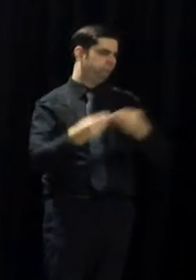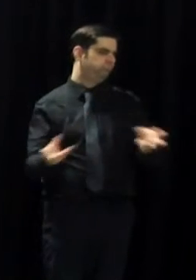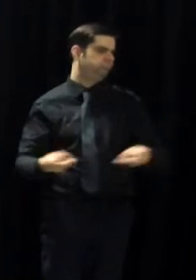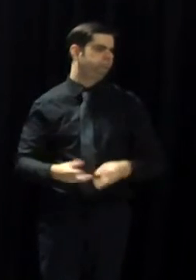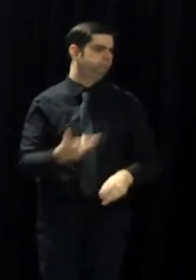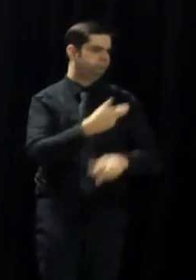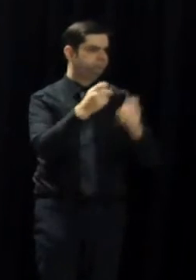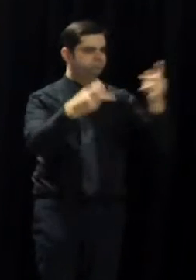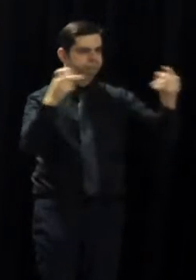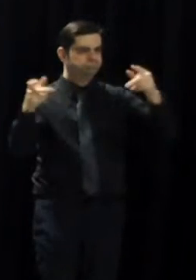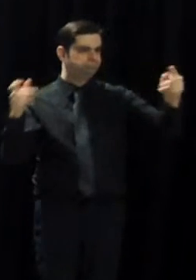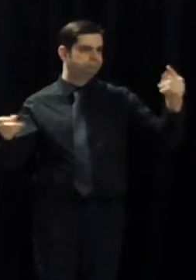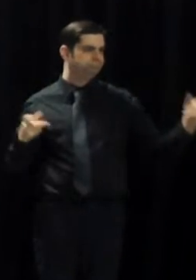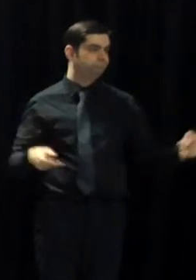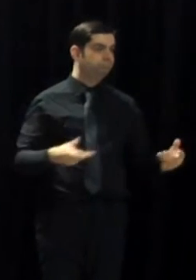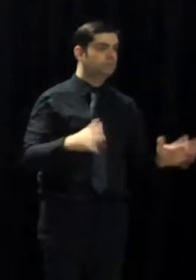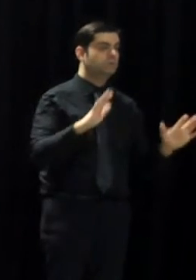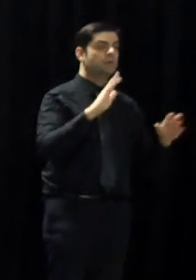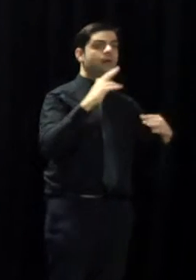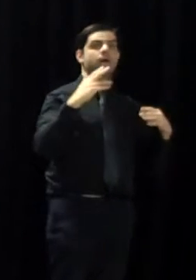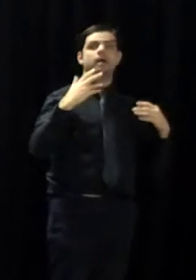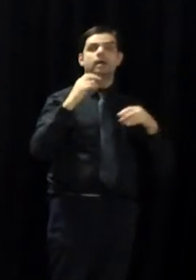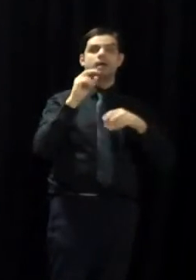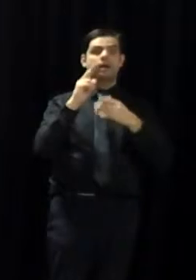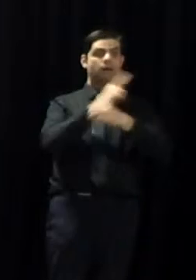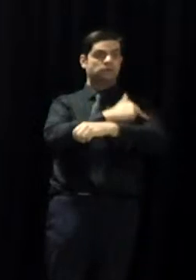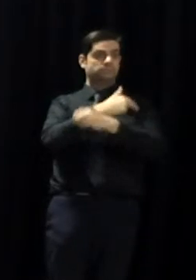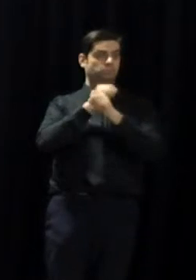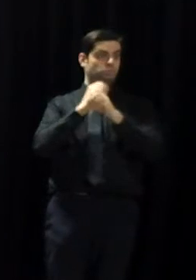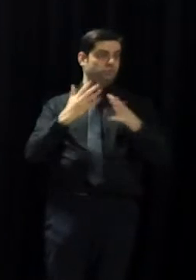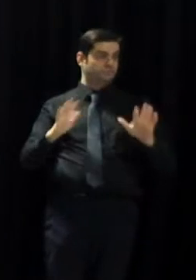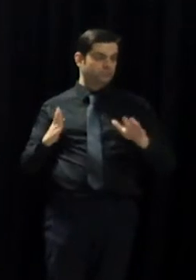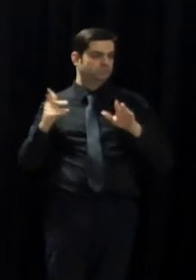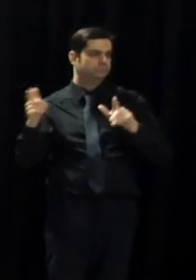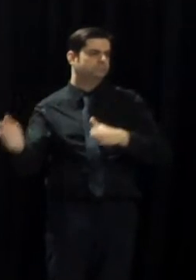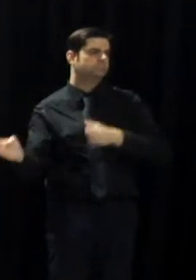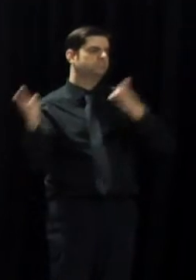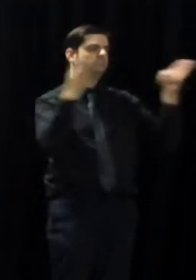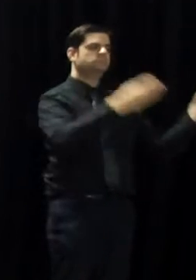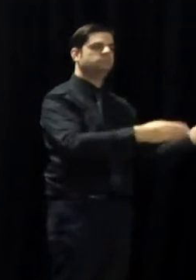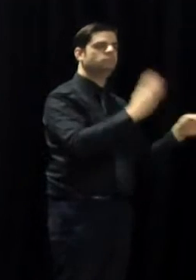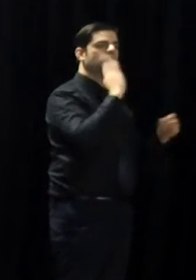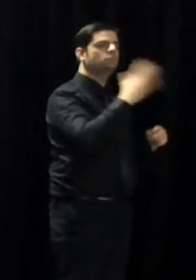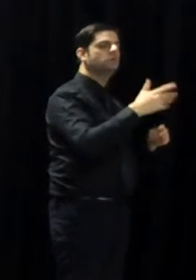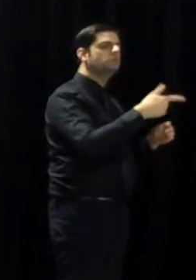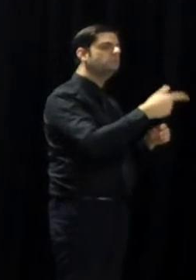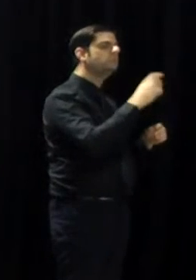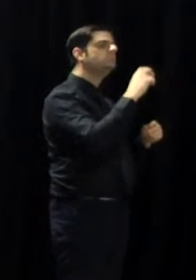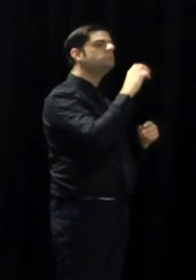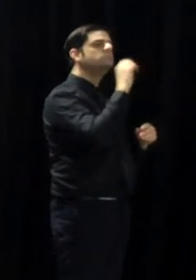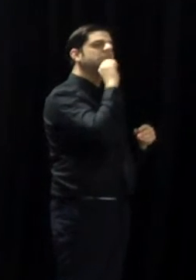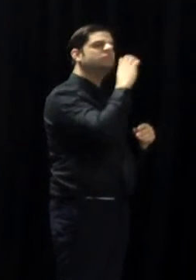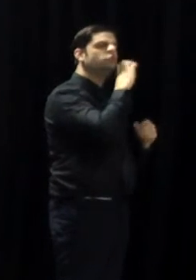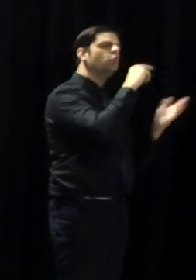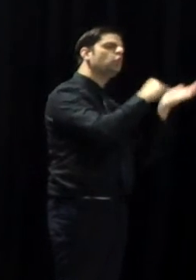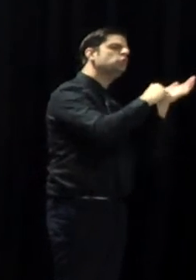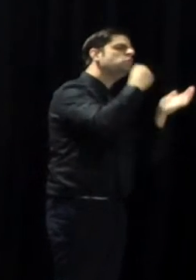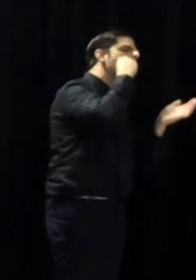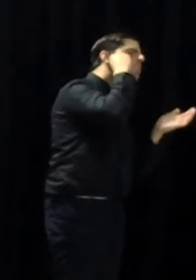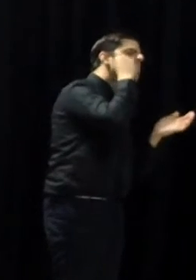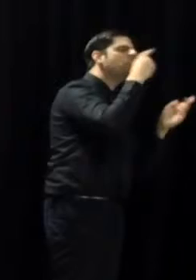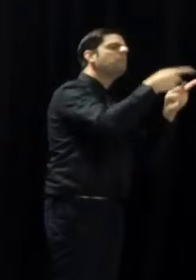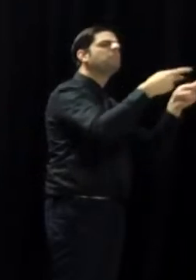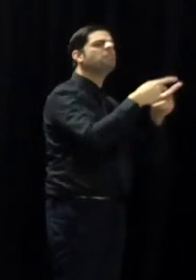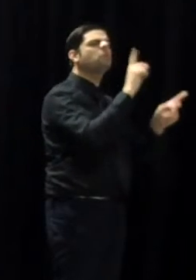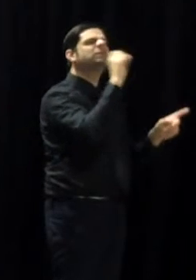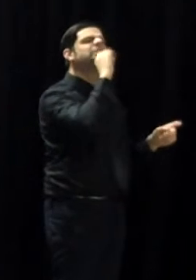essential workers, seniors. Those details are still being worked out. That's going to be a work in progress. But I'm happy to report